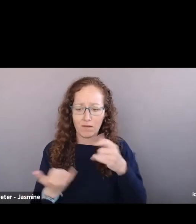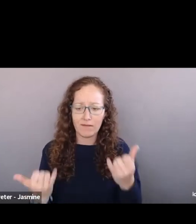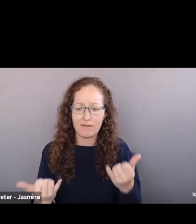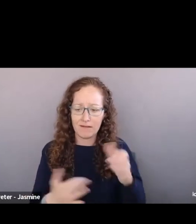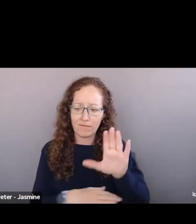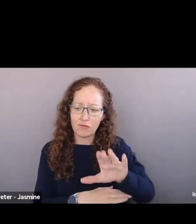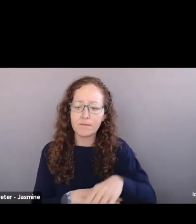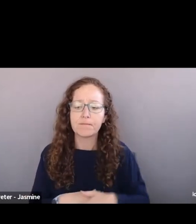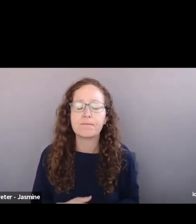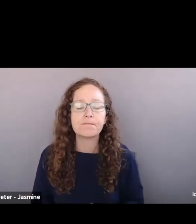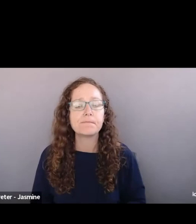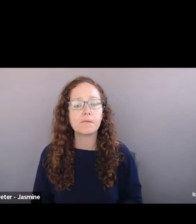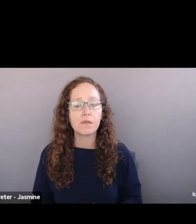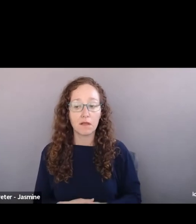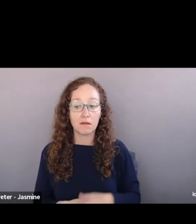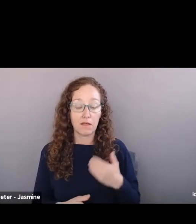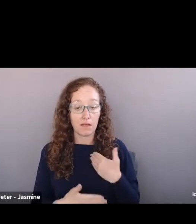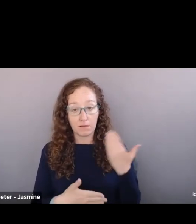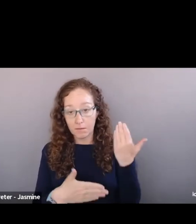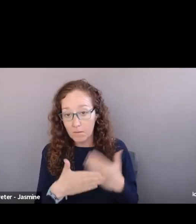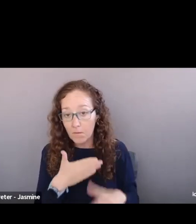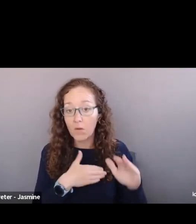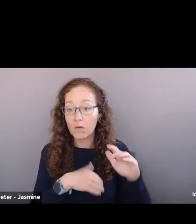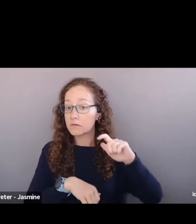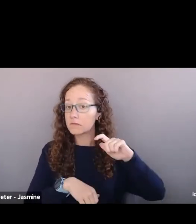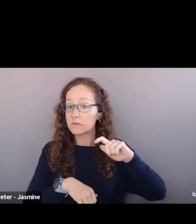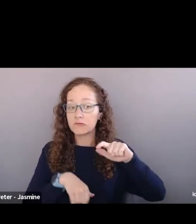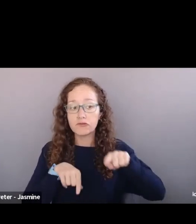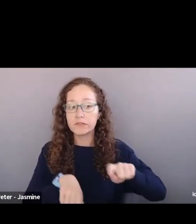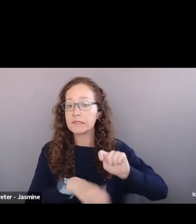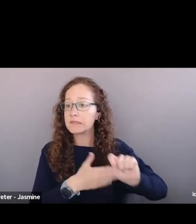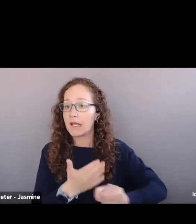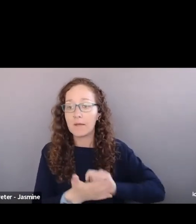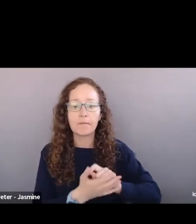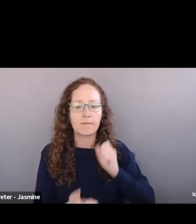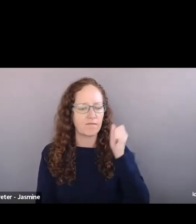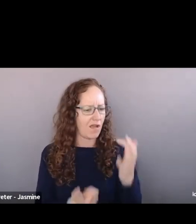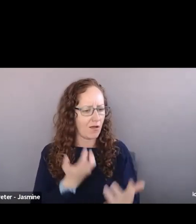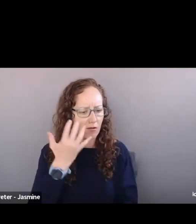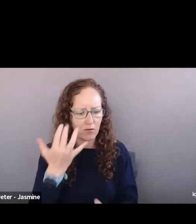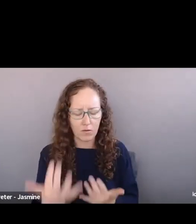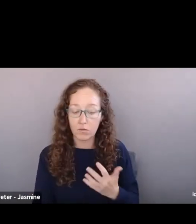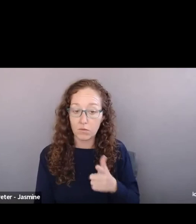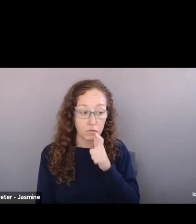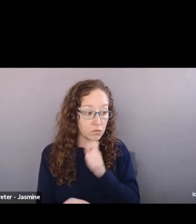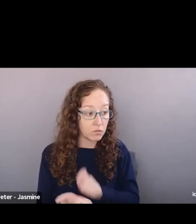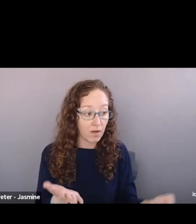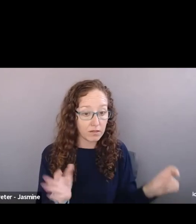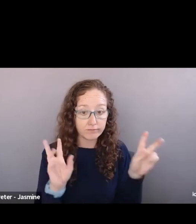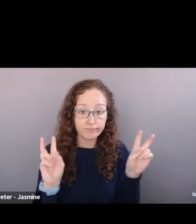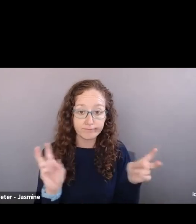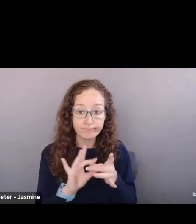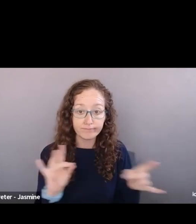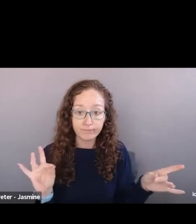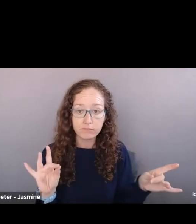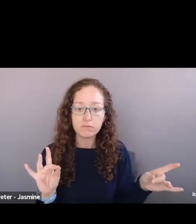I was born to a time of fire. These are the words written by 20th century Pulitzer Prize